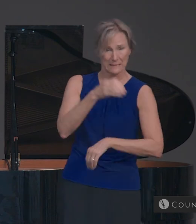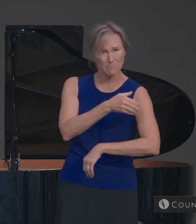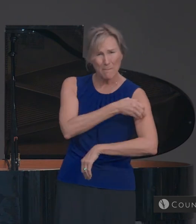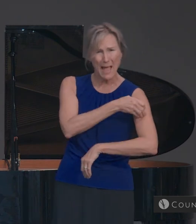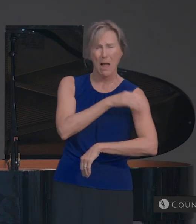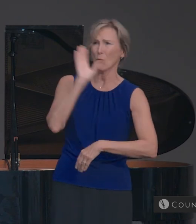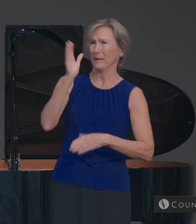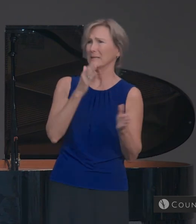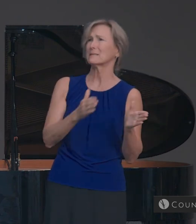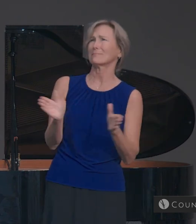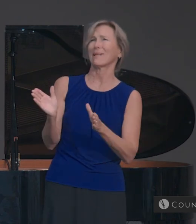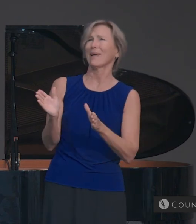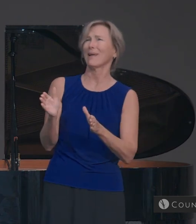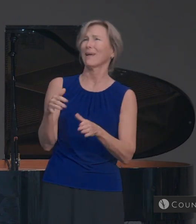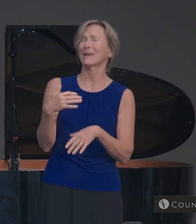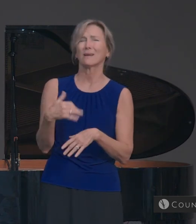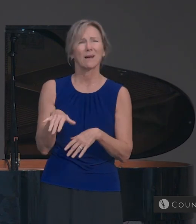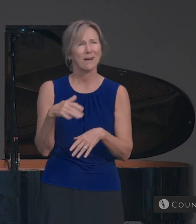of God.